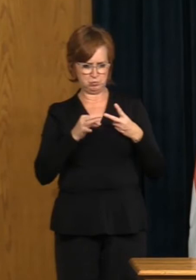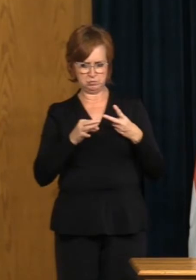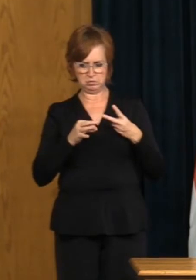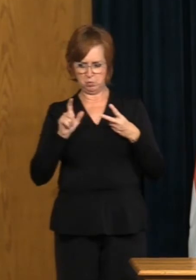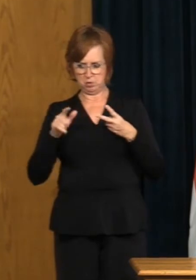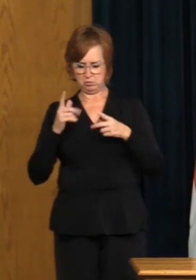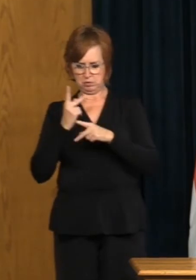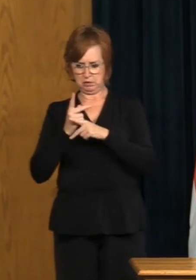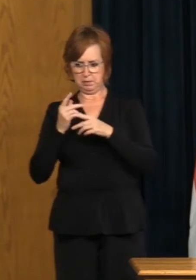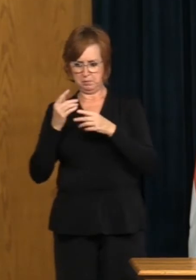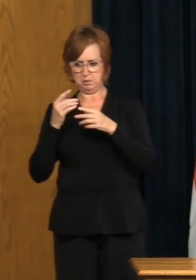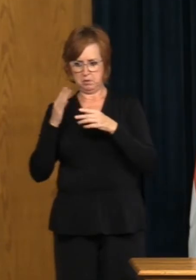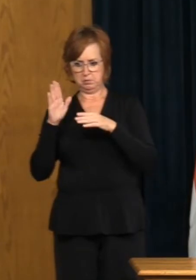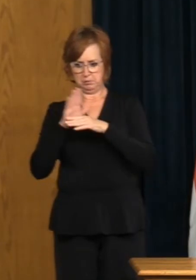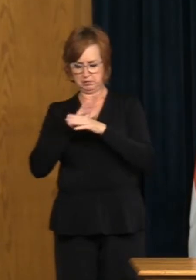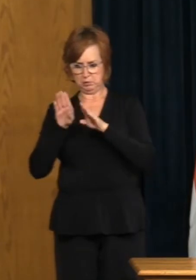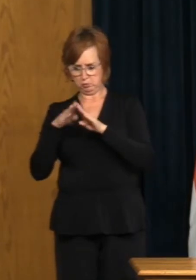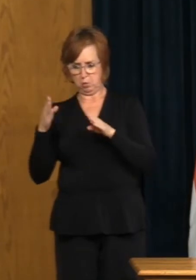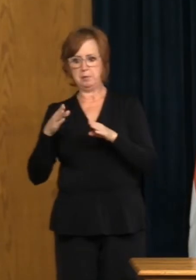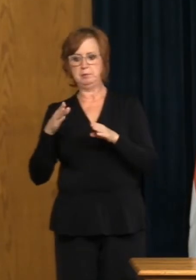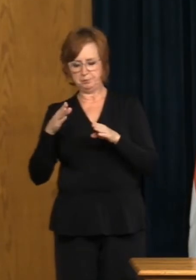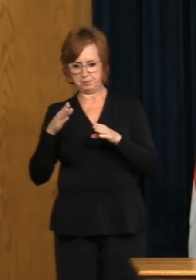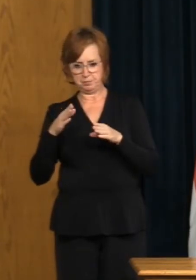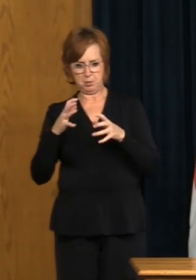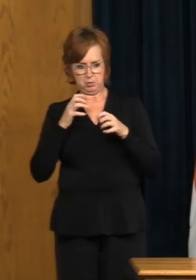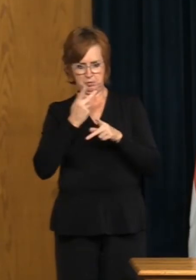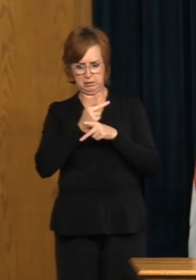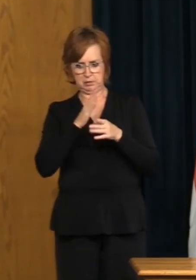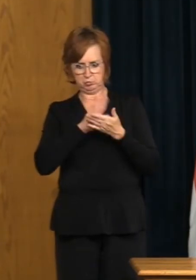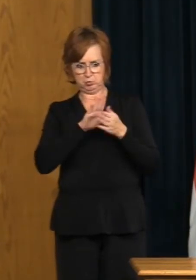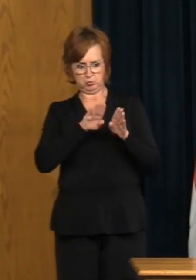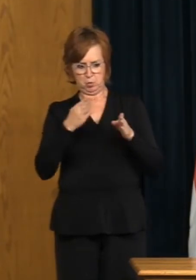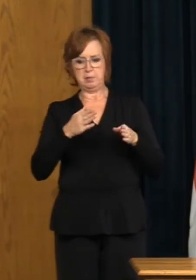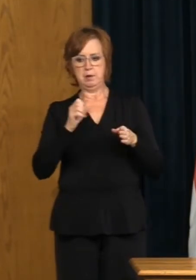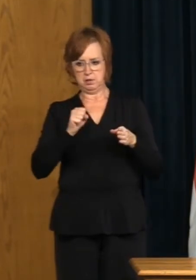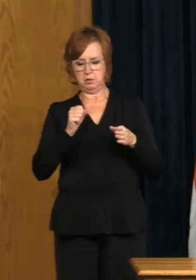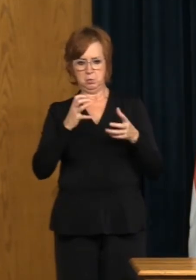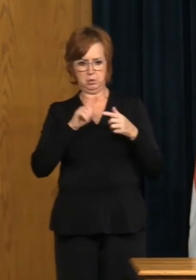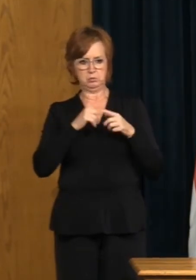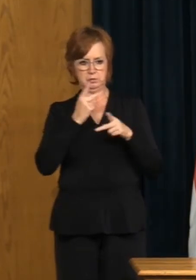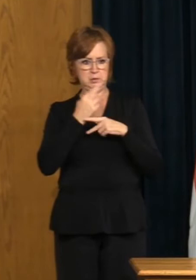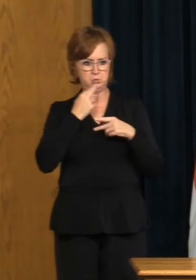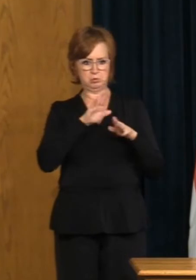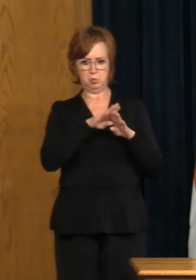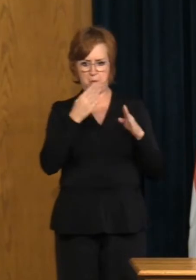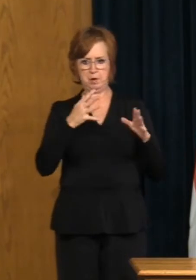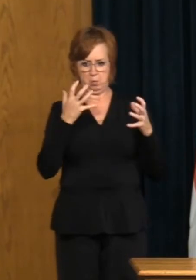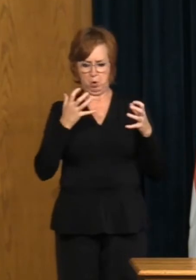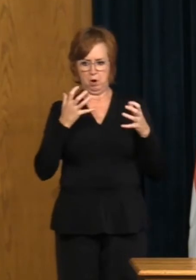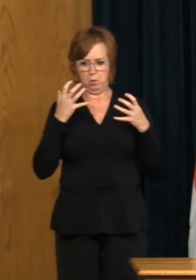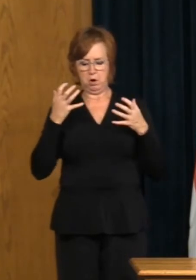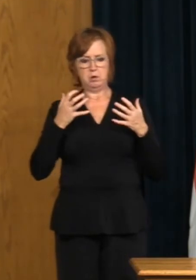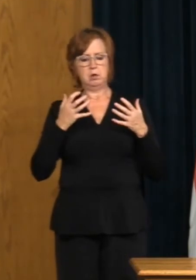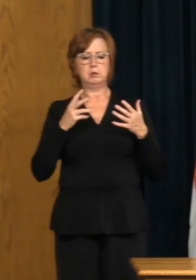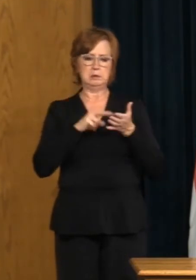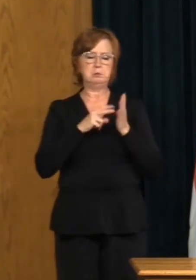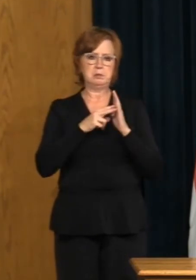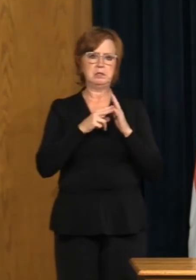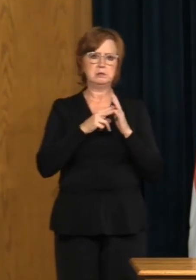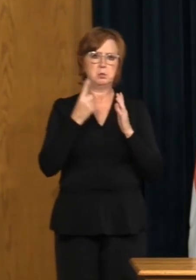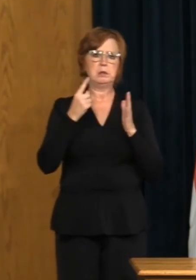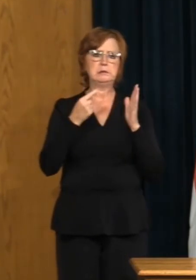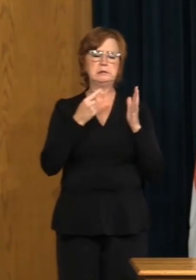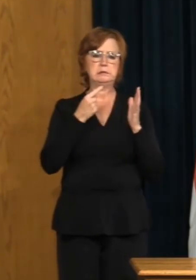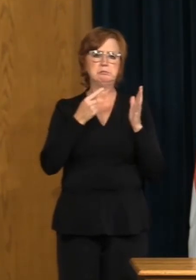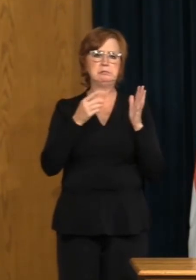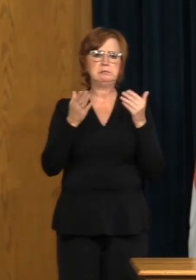on when indoors in a public place, versus having an increase in transmission, which may result in school closures or mini lockdowns, I